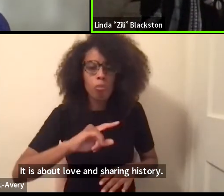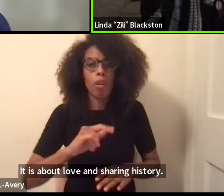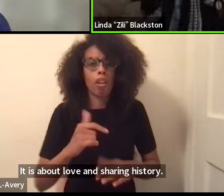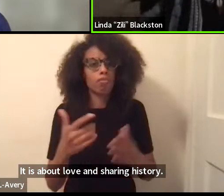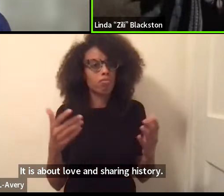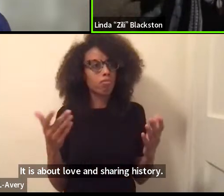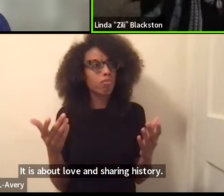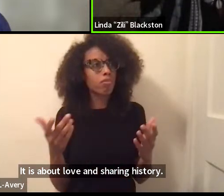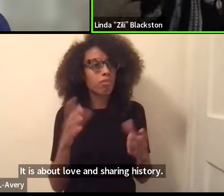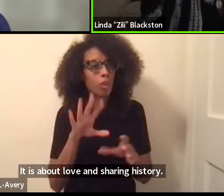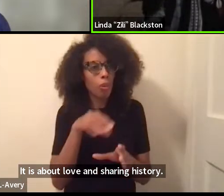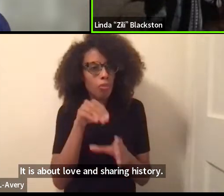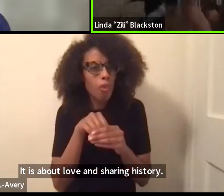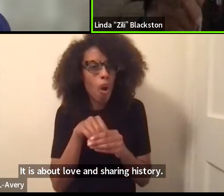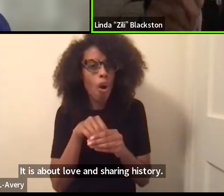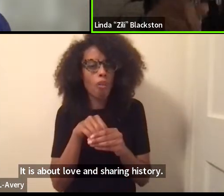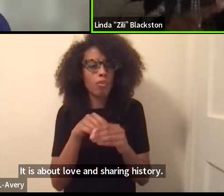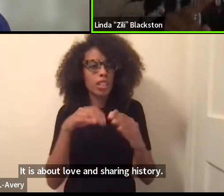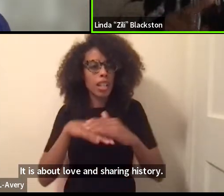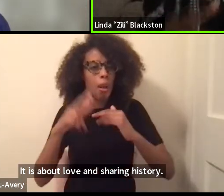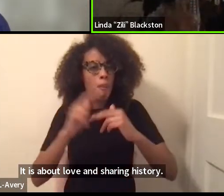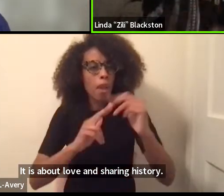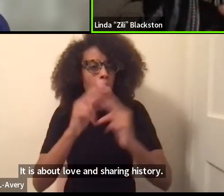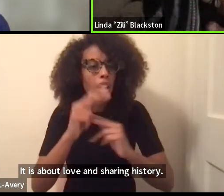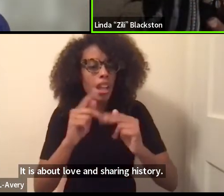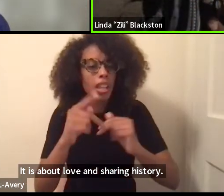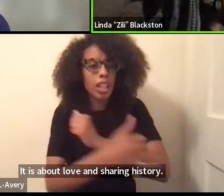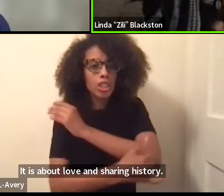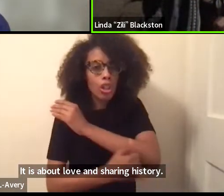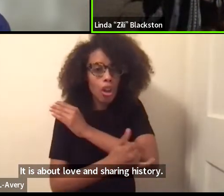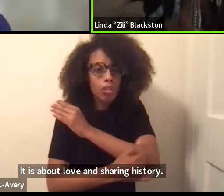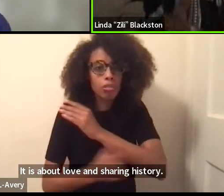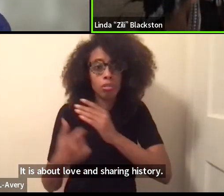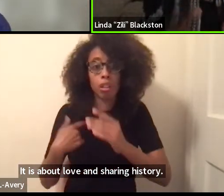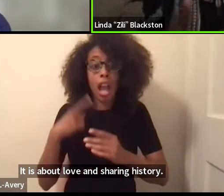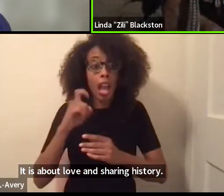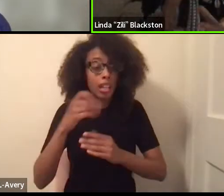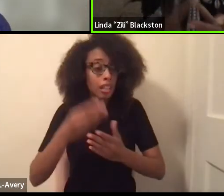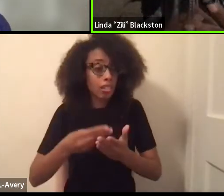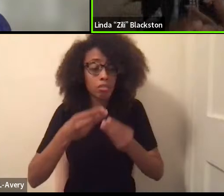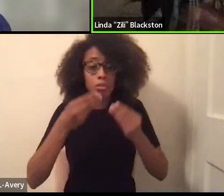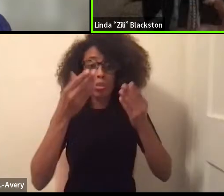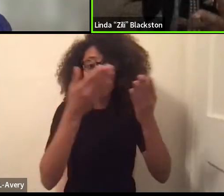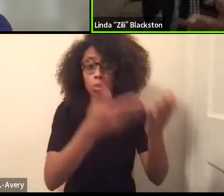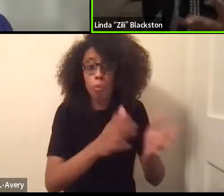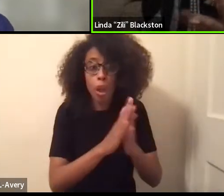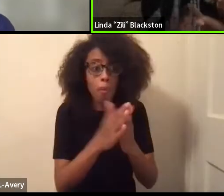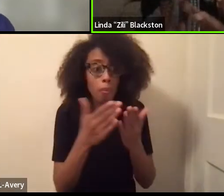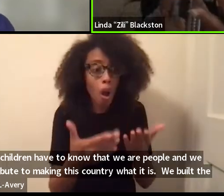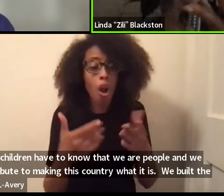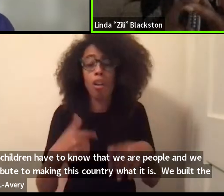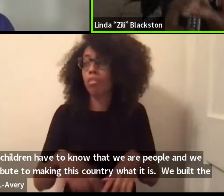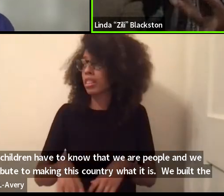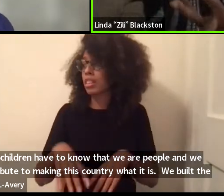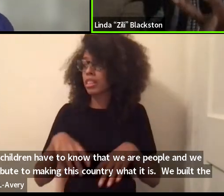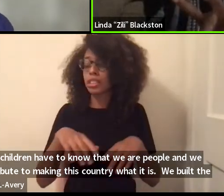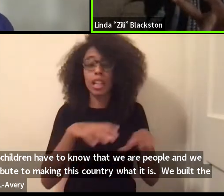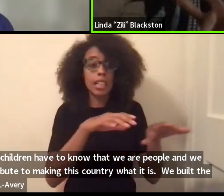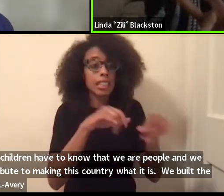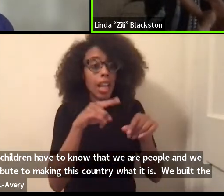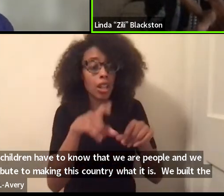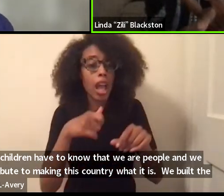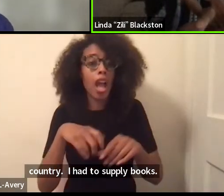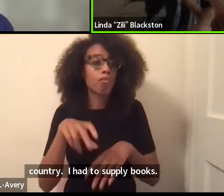it is. We built the country. I had to supply books. We had to take them on trips, introduce